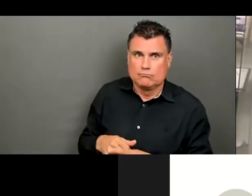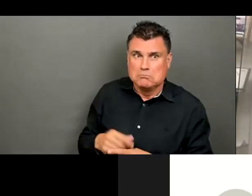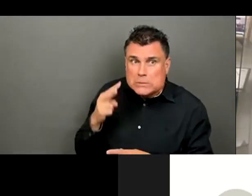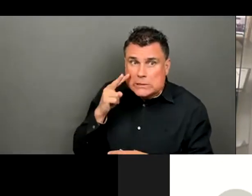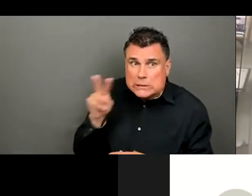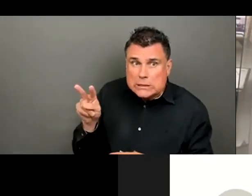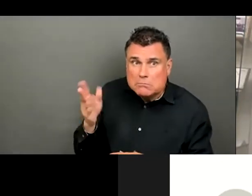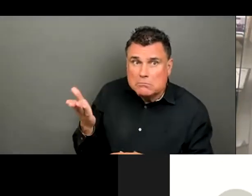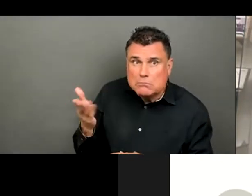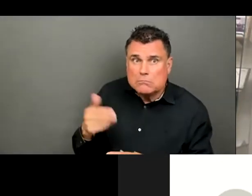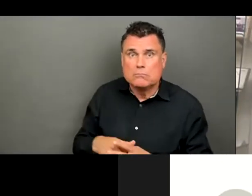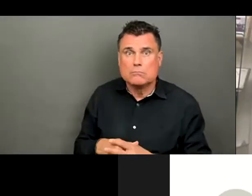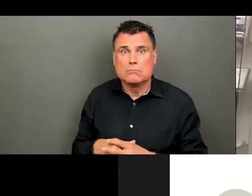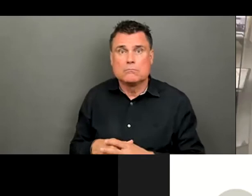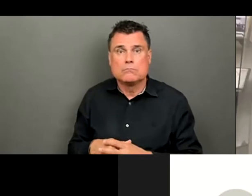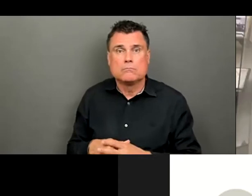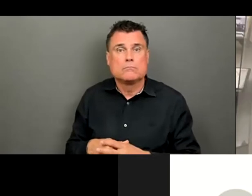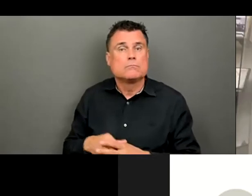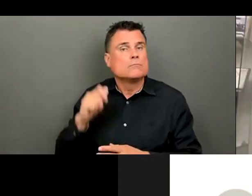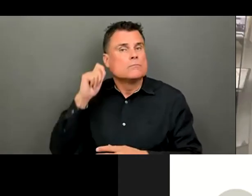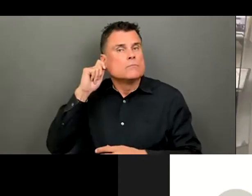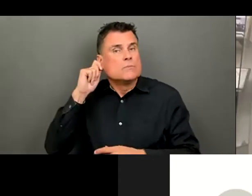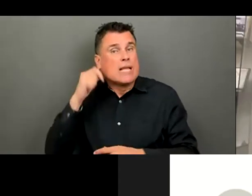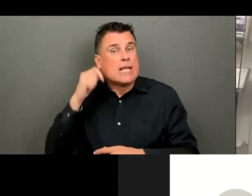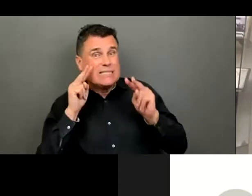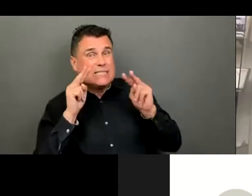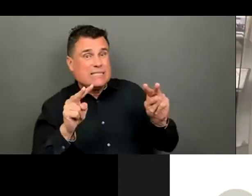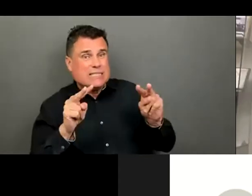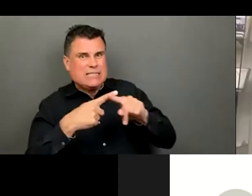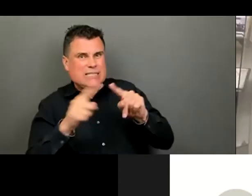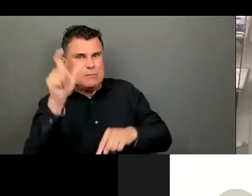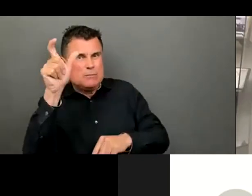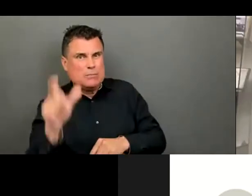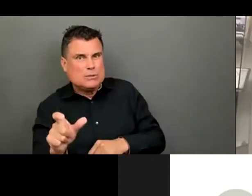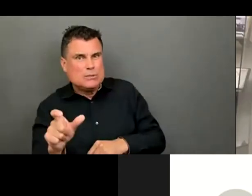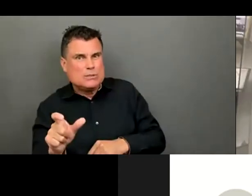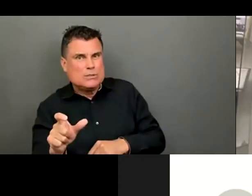I see Della Leonor who wanted to take the floor. Is it okay?